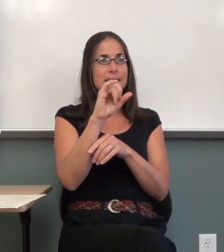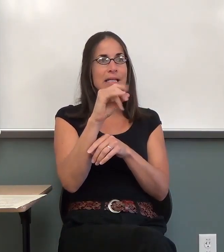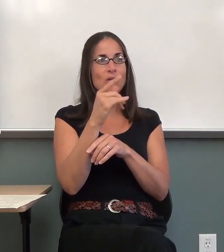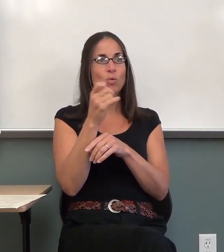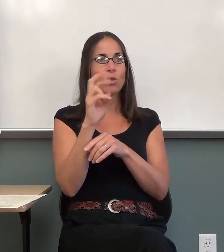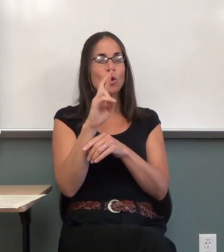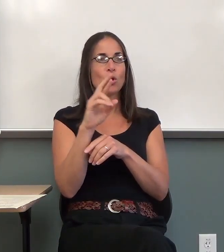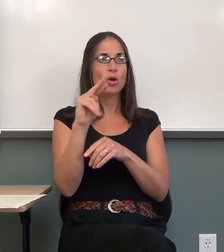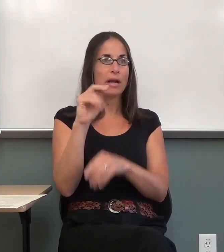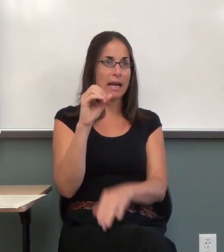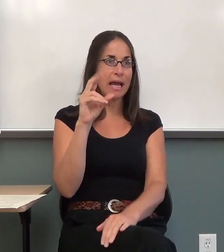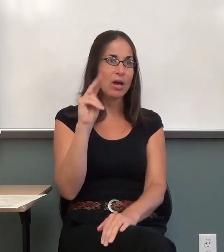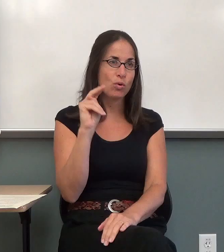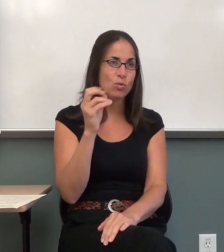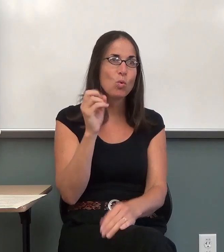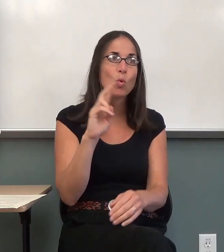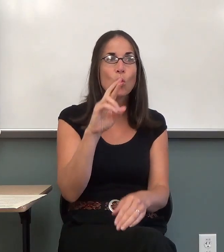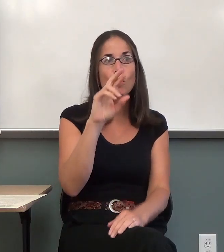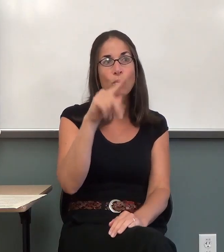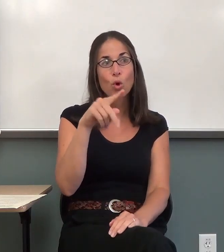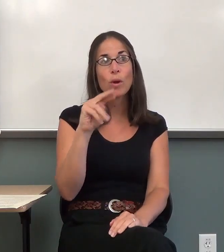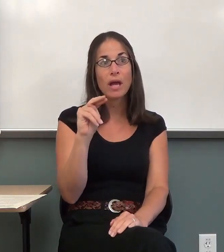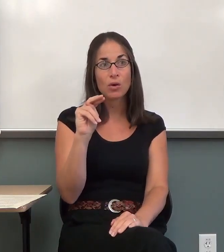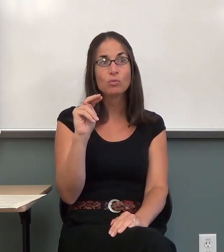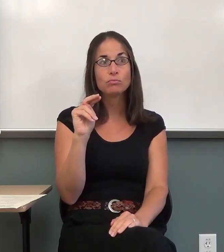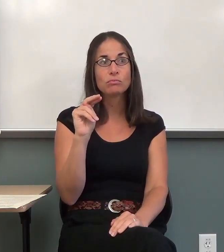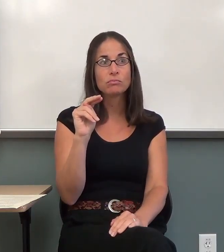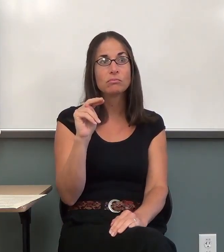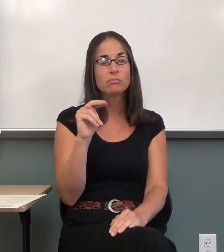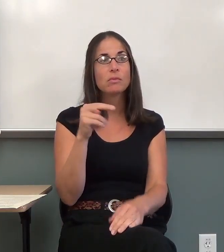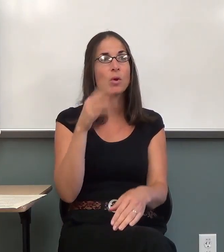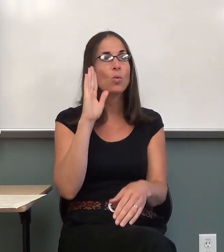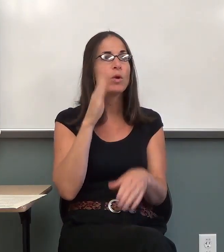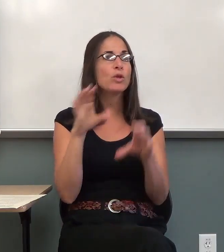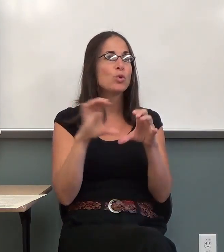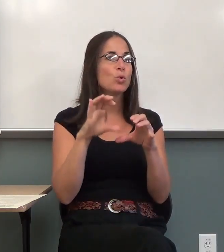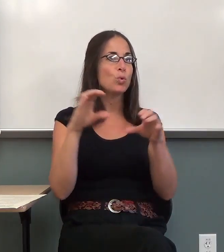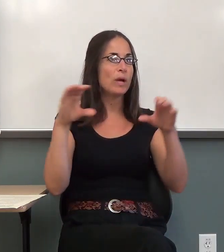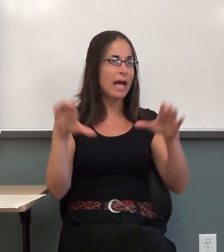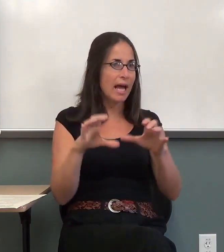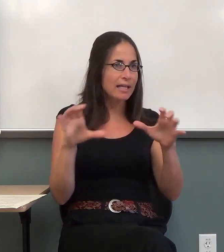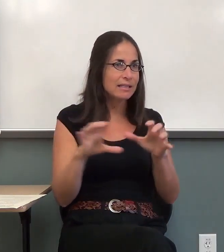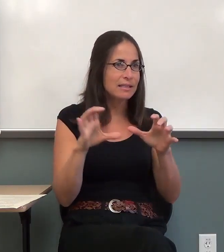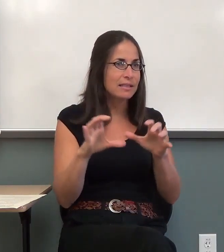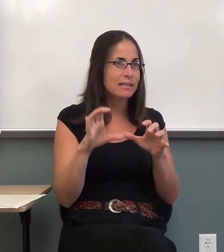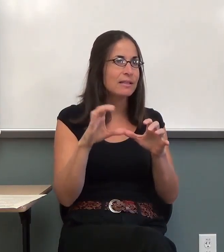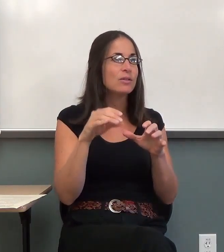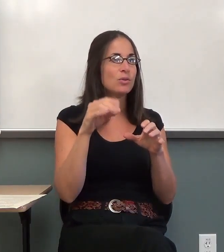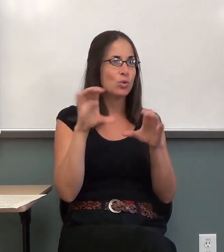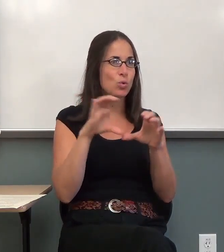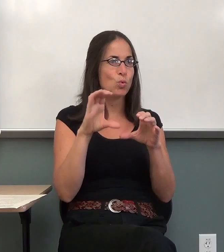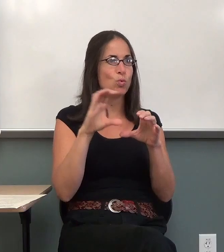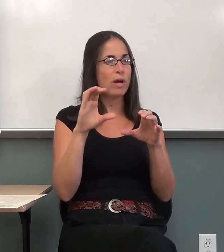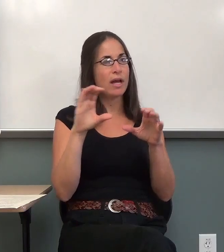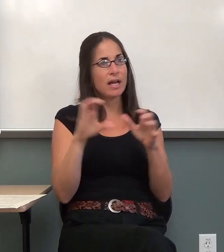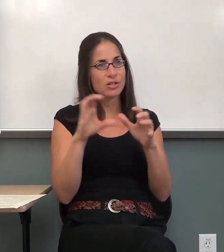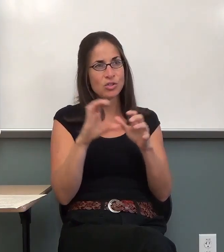noun or pronoun that does the acting. Right? Does the acting or connects to the